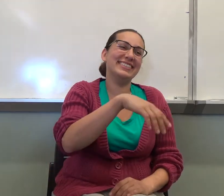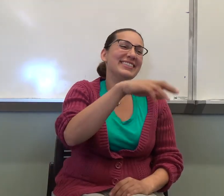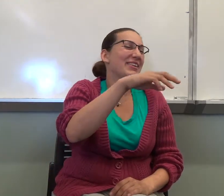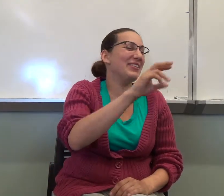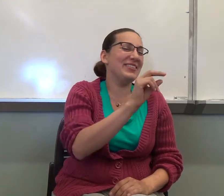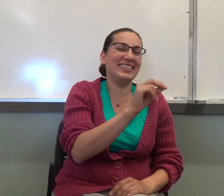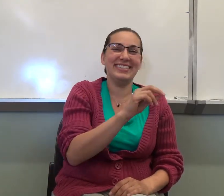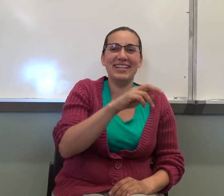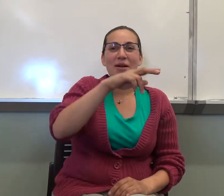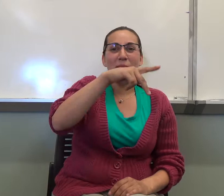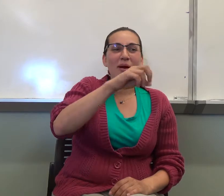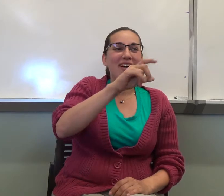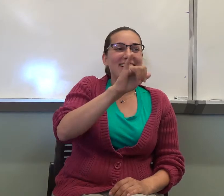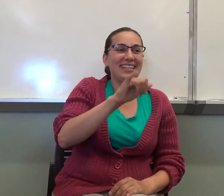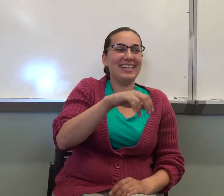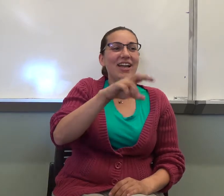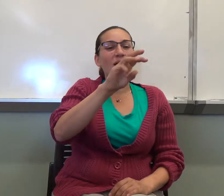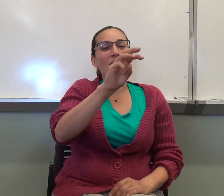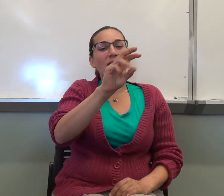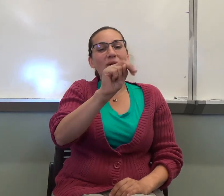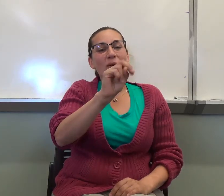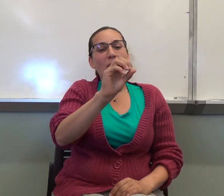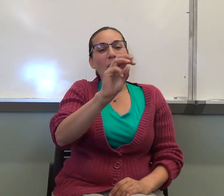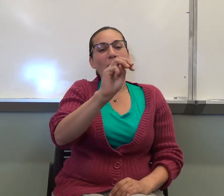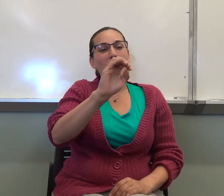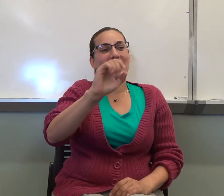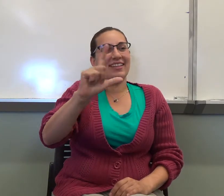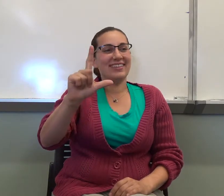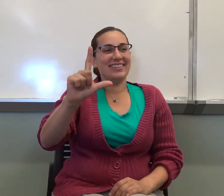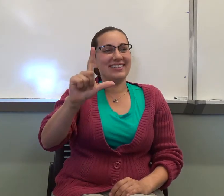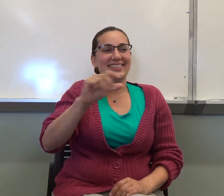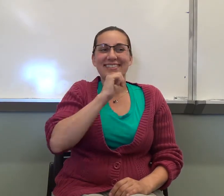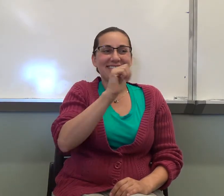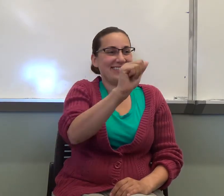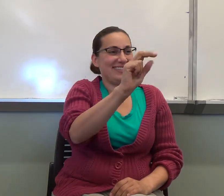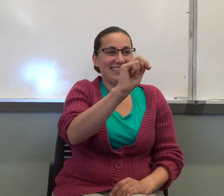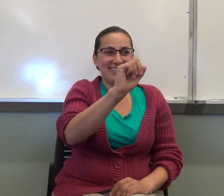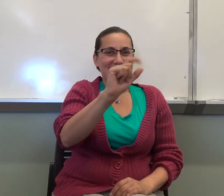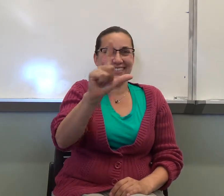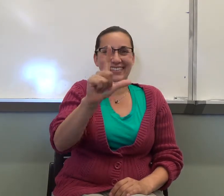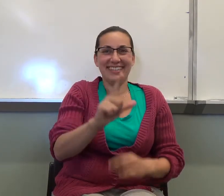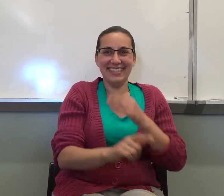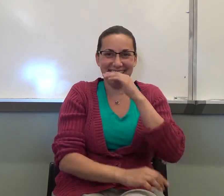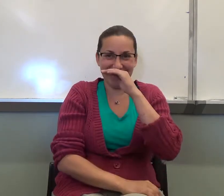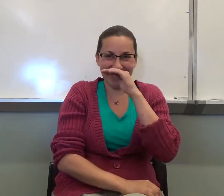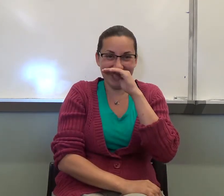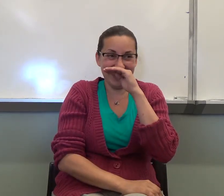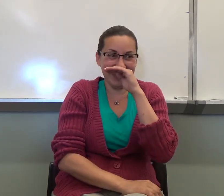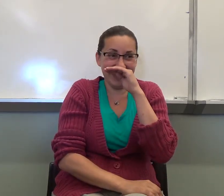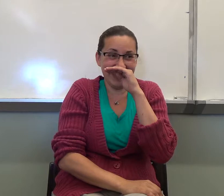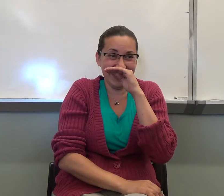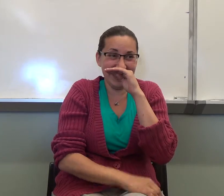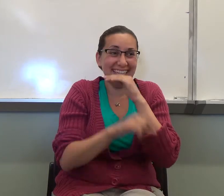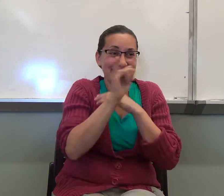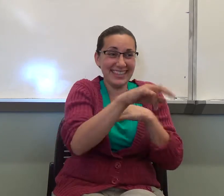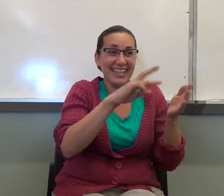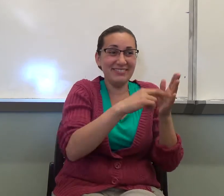This is a constant term. It just doesn't change. It's always 4. Actually, the constant here is not 4.